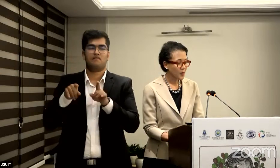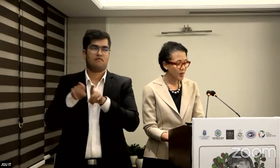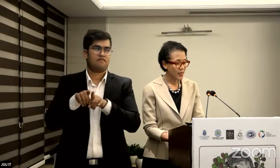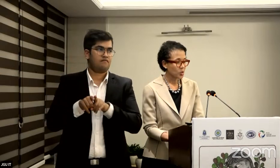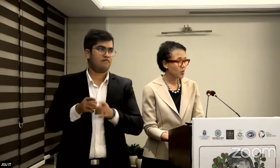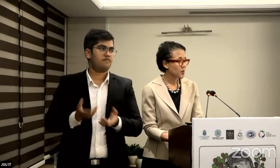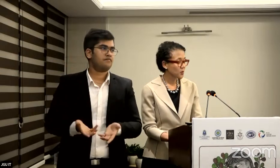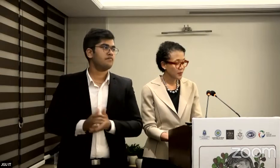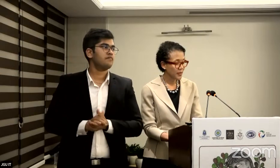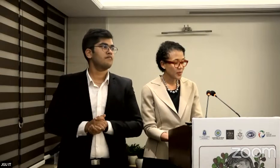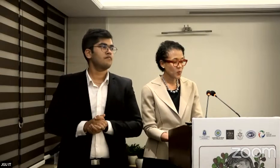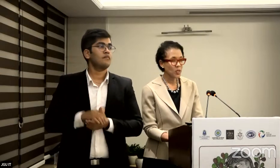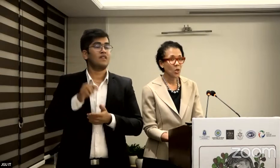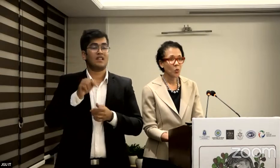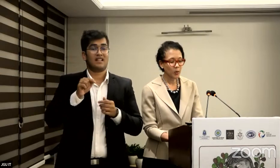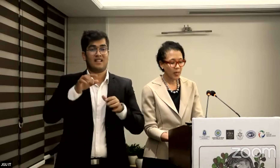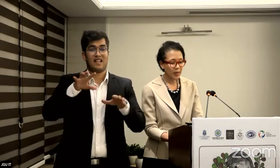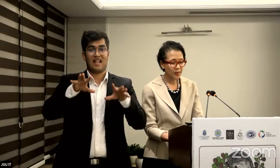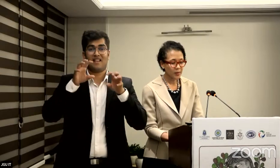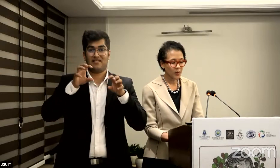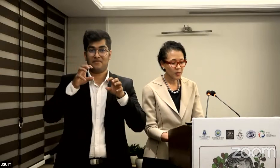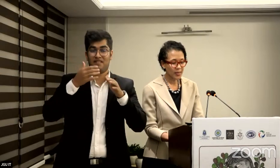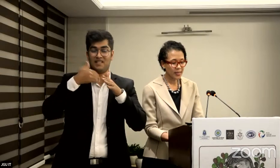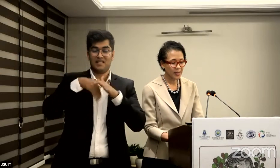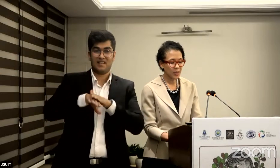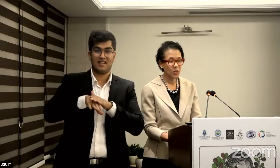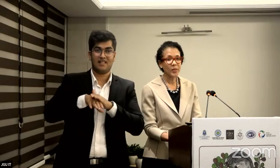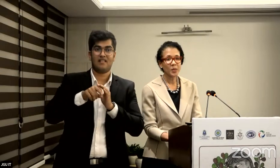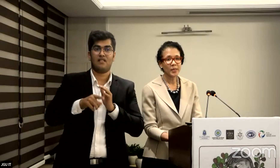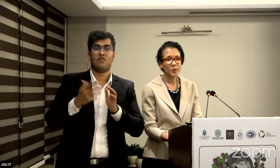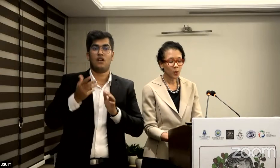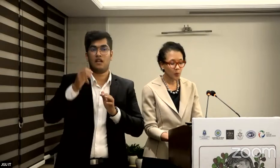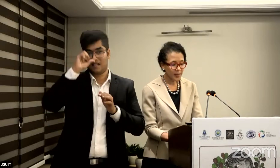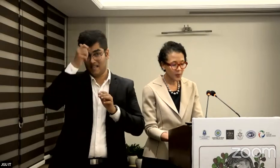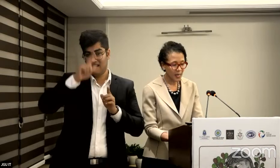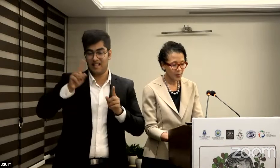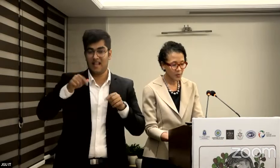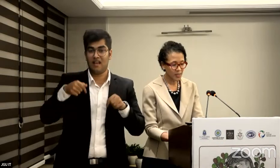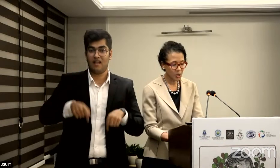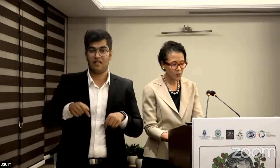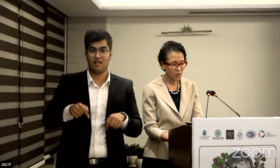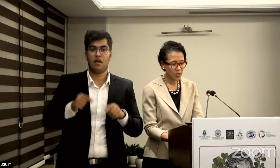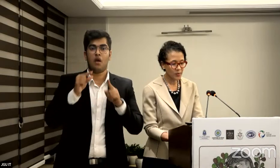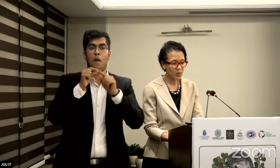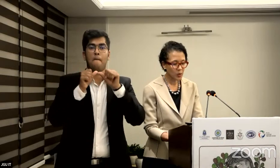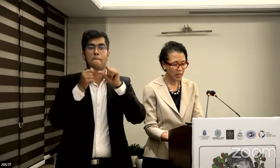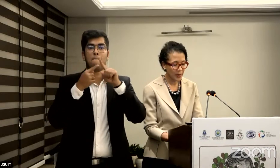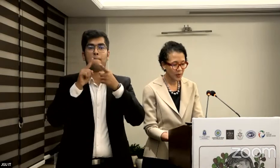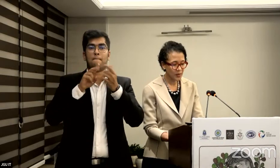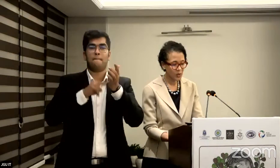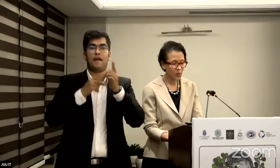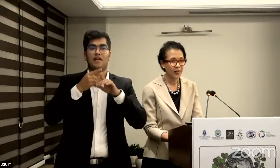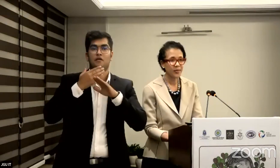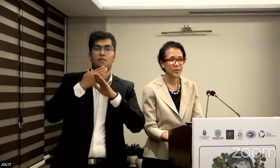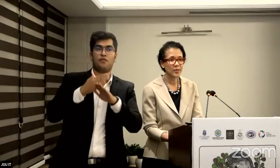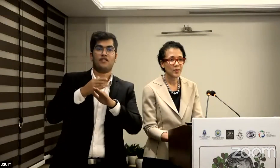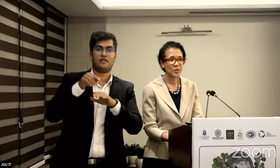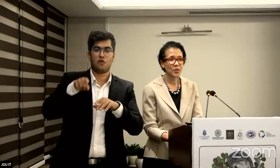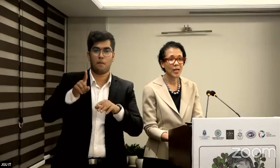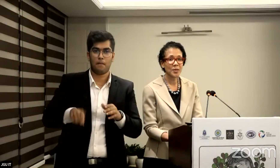Among other things, the TRIPS agreement, as we know, required countries like India to implement robust patent protection regimes no later than